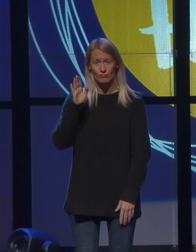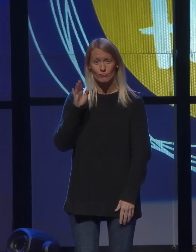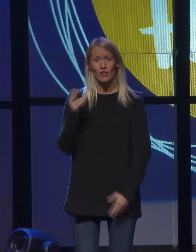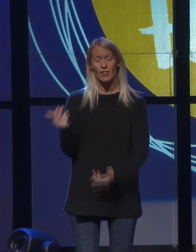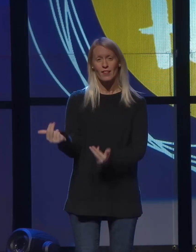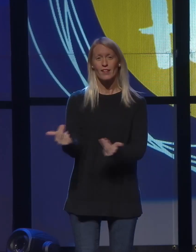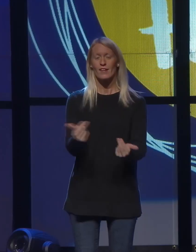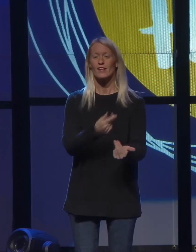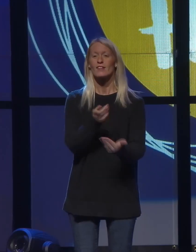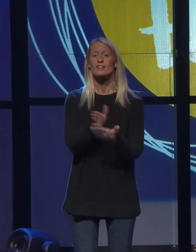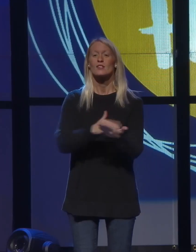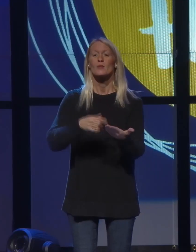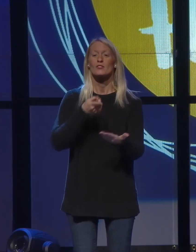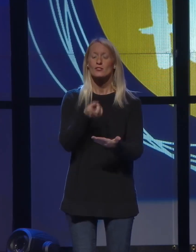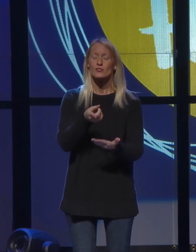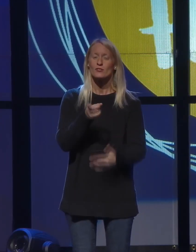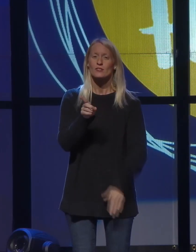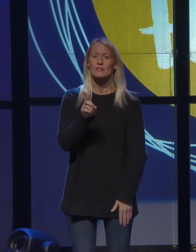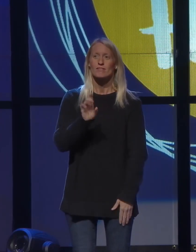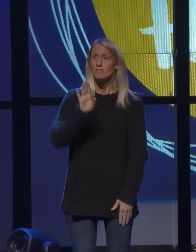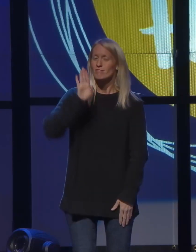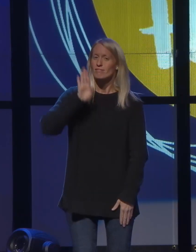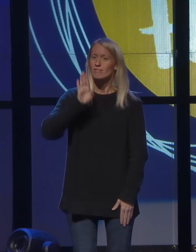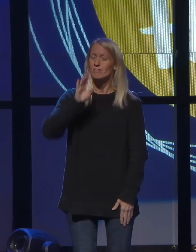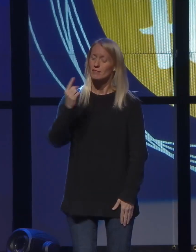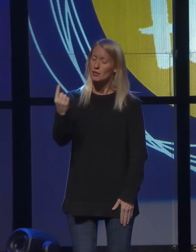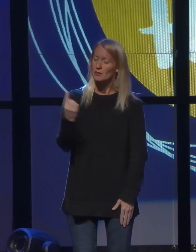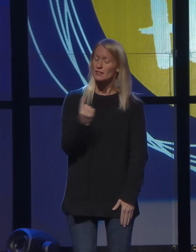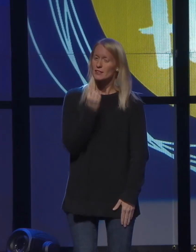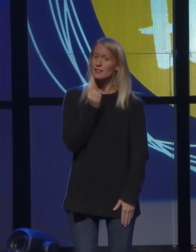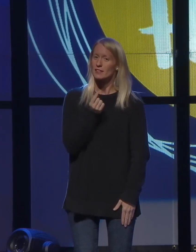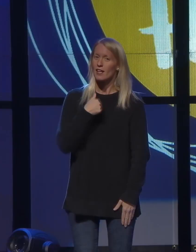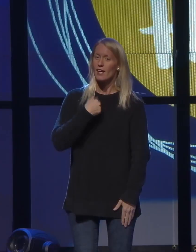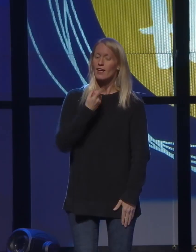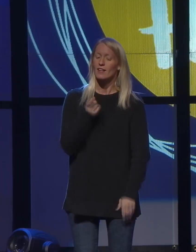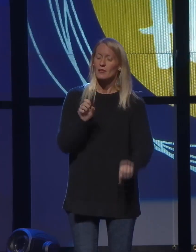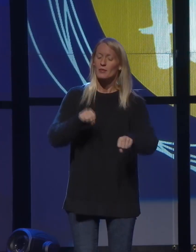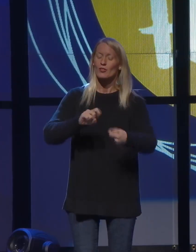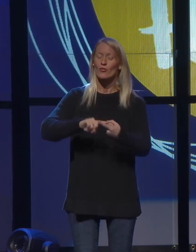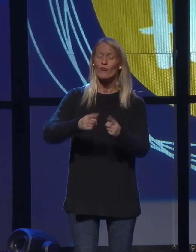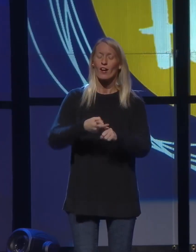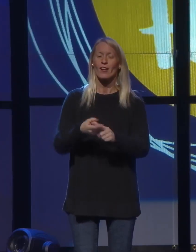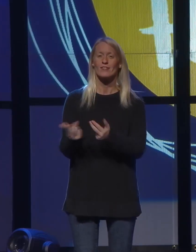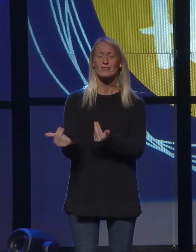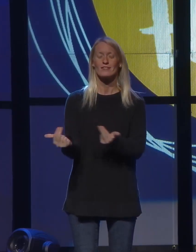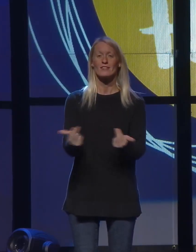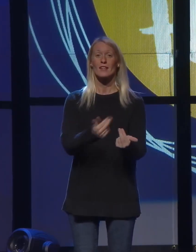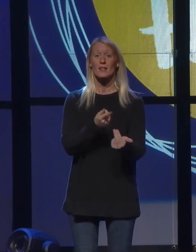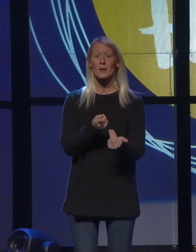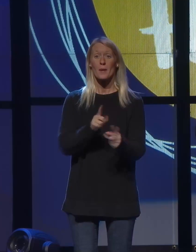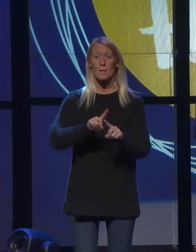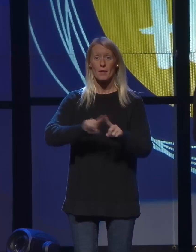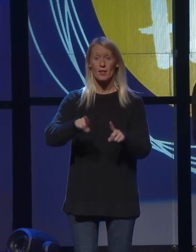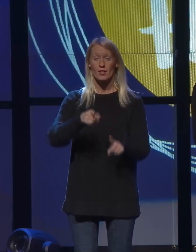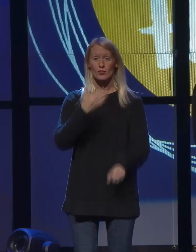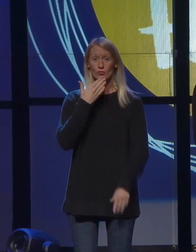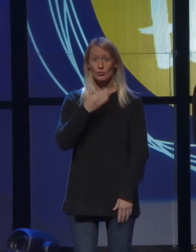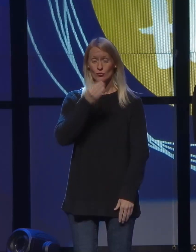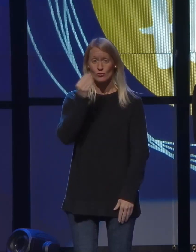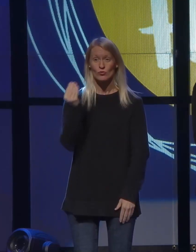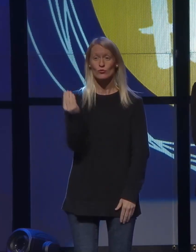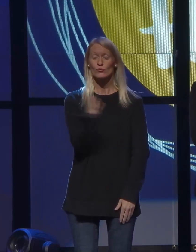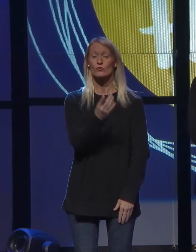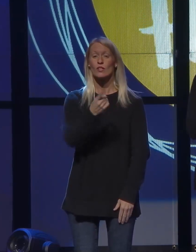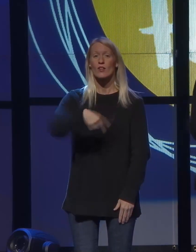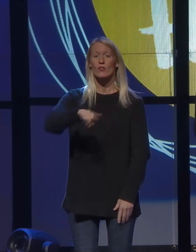Okay, some of you aren't raising your hands. Please come see me. I have plenty of space to be your friend. But good news, for those of you that did